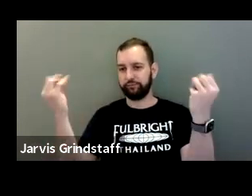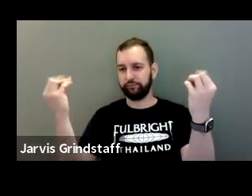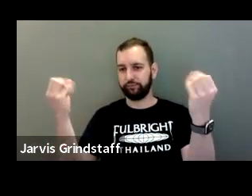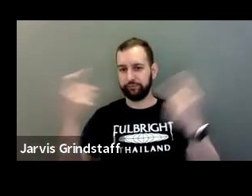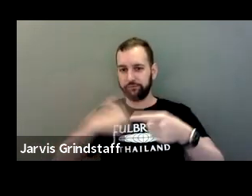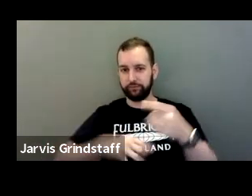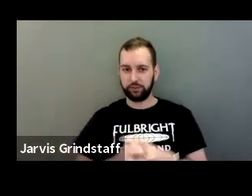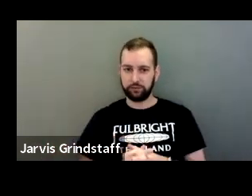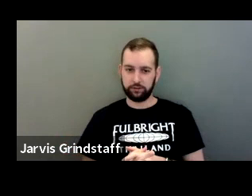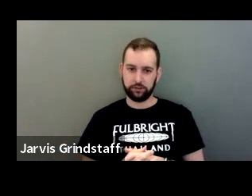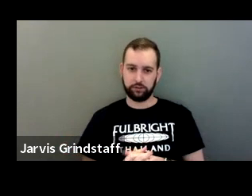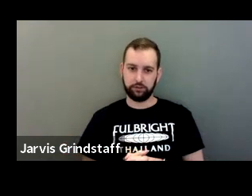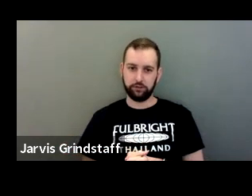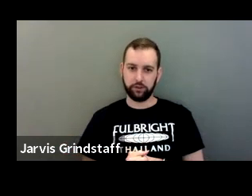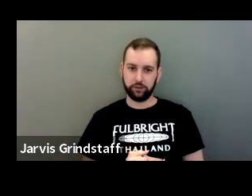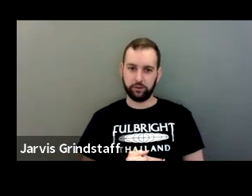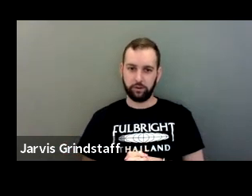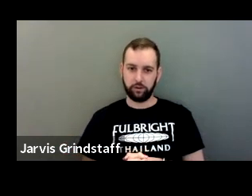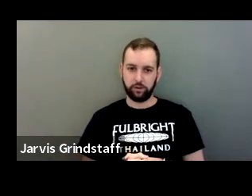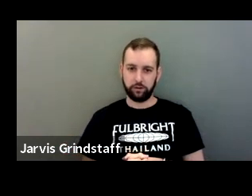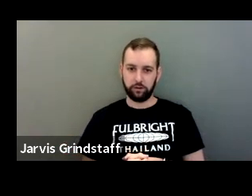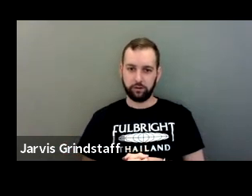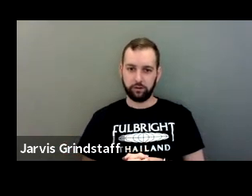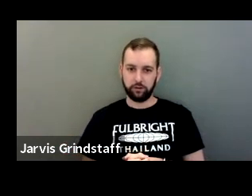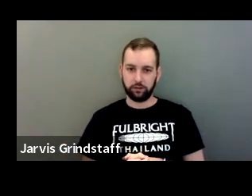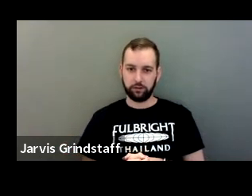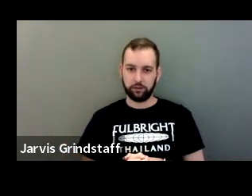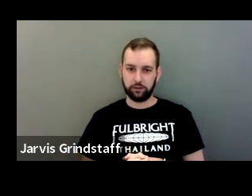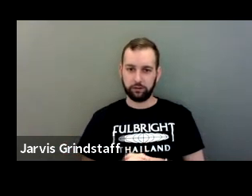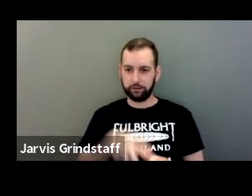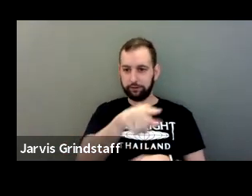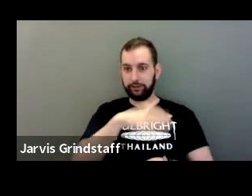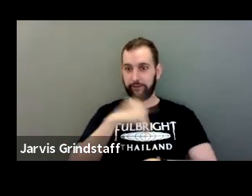there. And this is in Thai Sign Language.